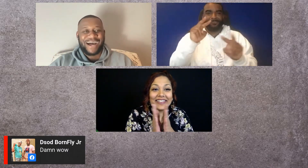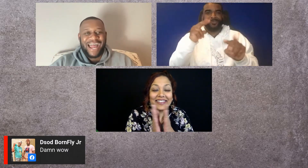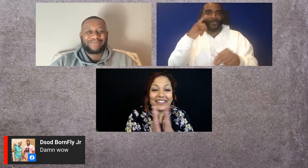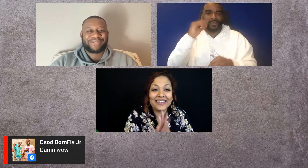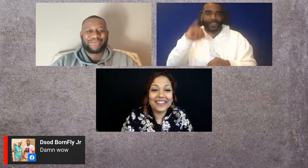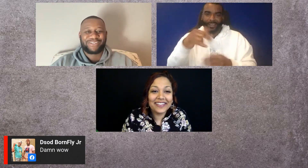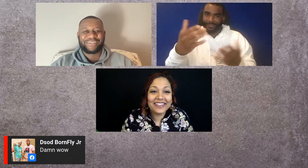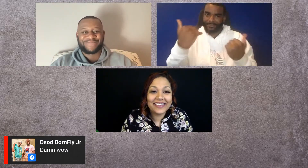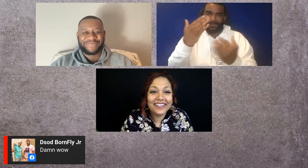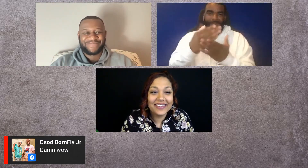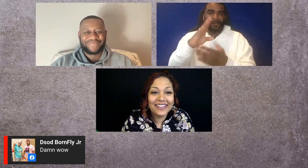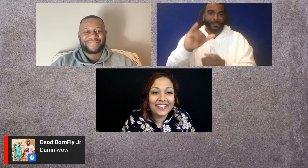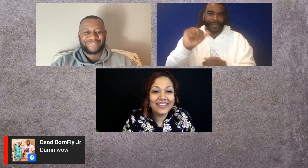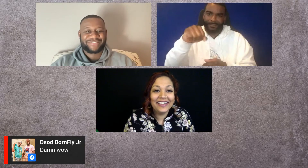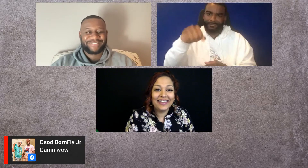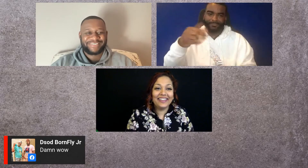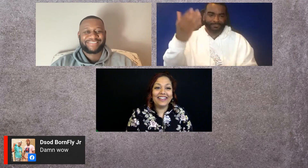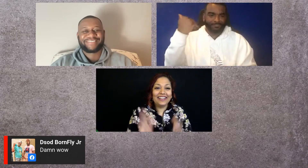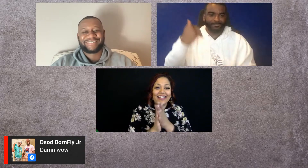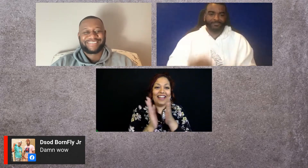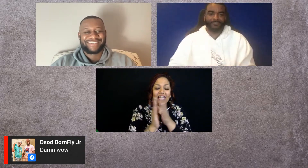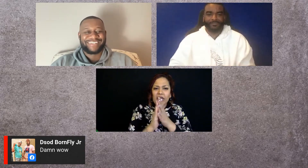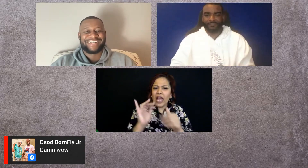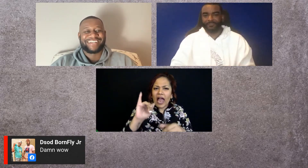stop by. Absolutely.